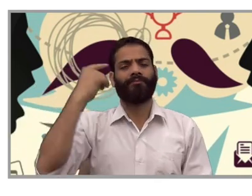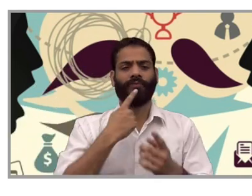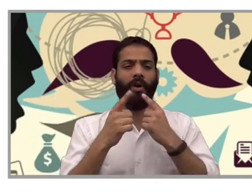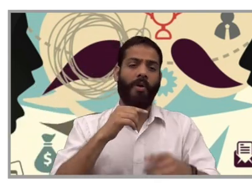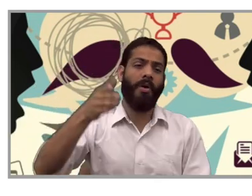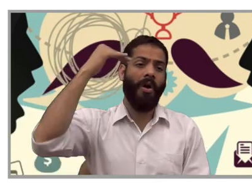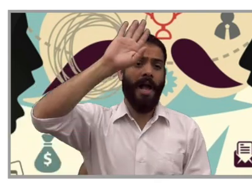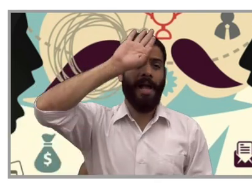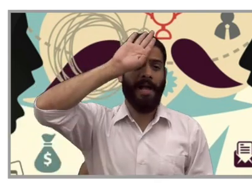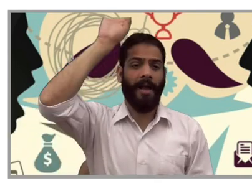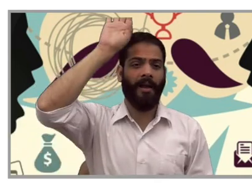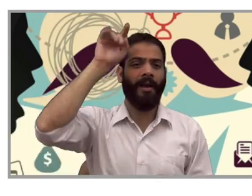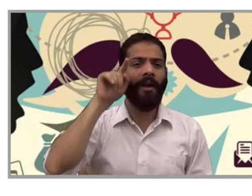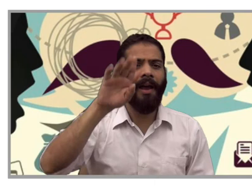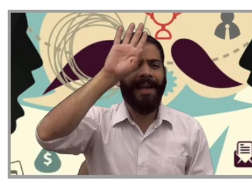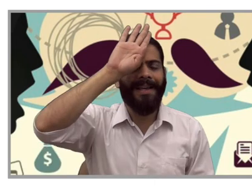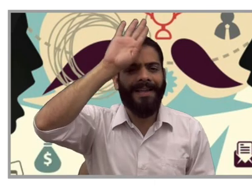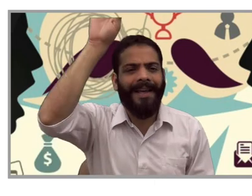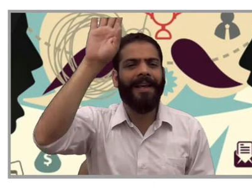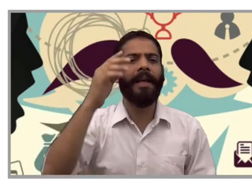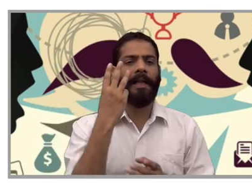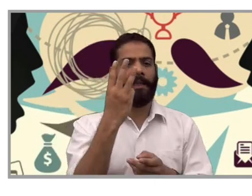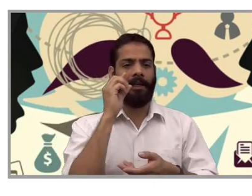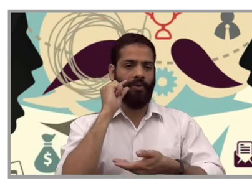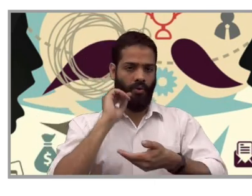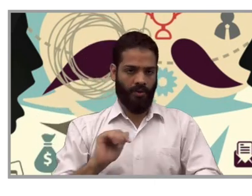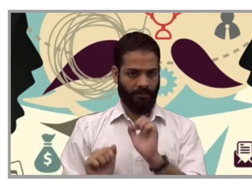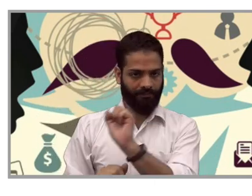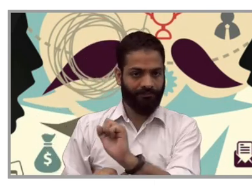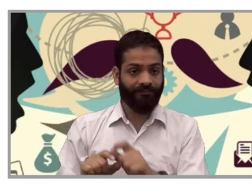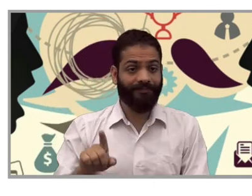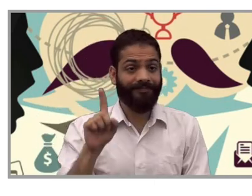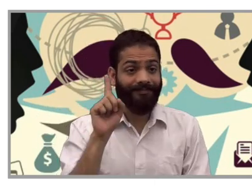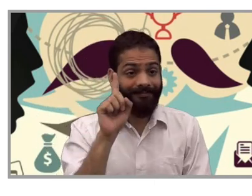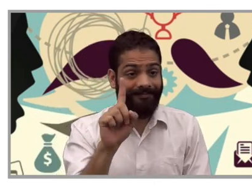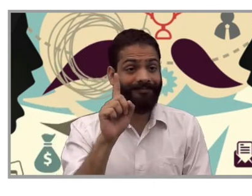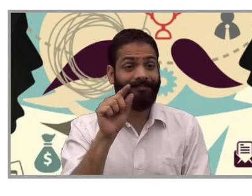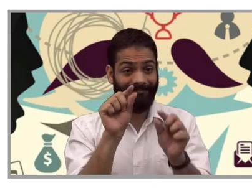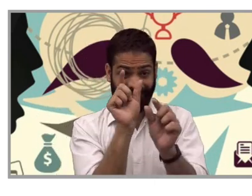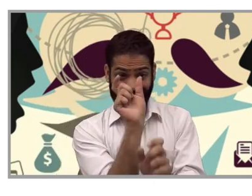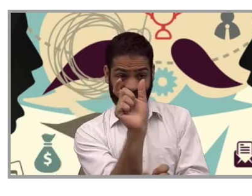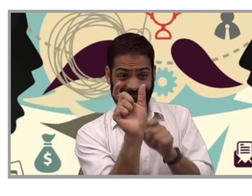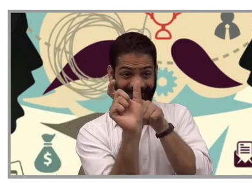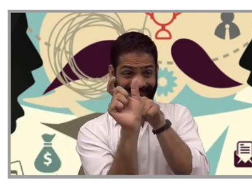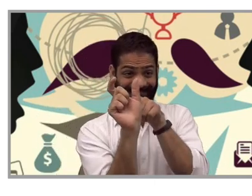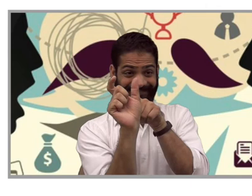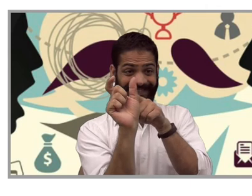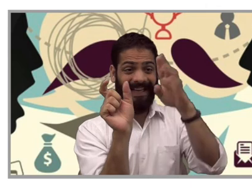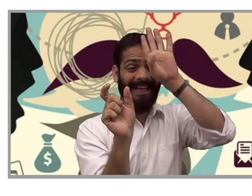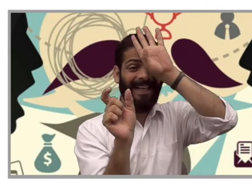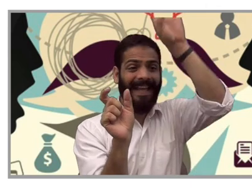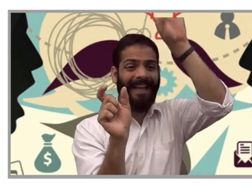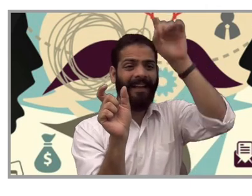locus refers to the referent. Such a strategy is like a determinants in English. For example,